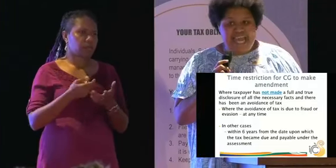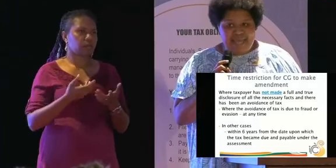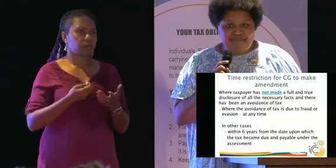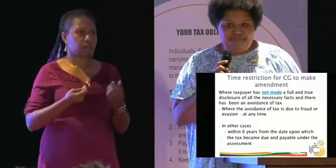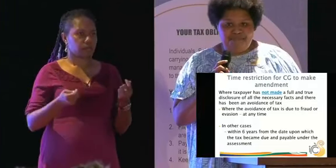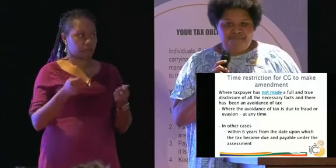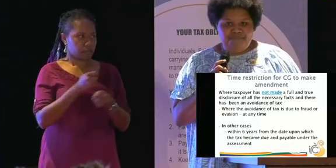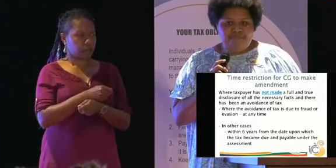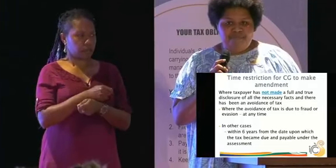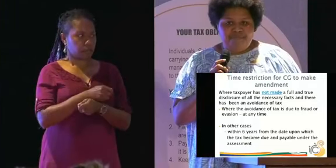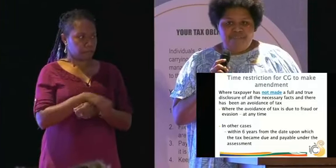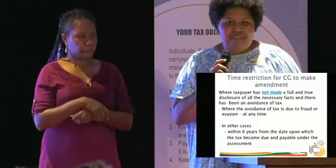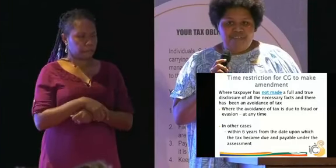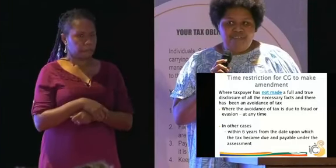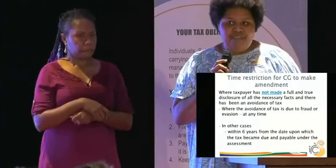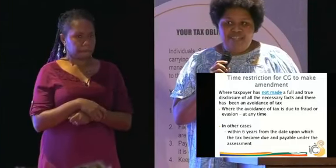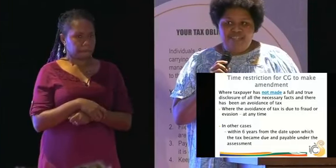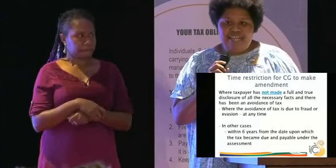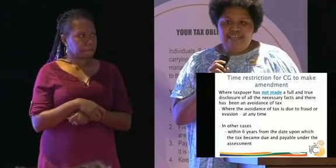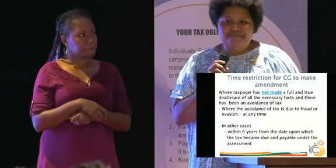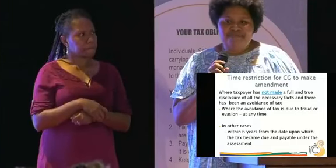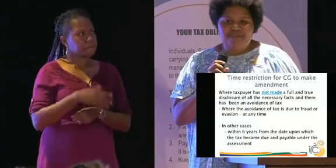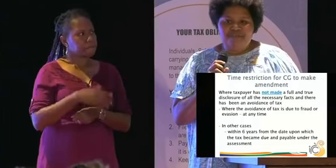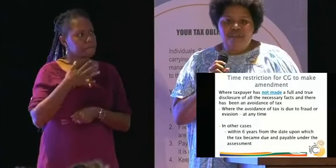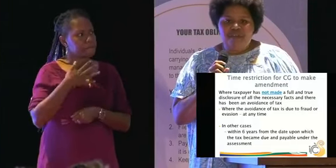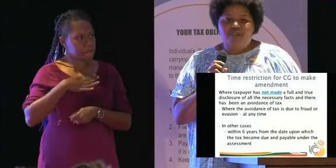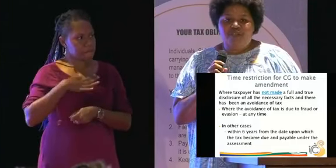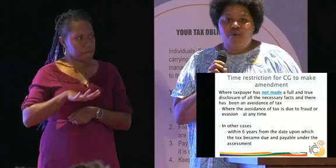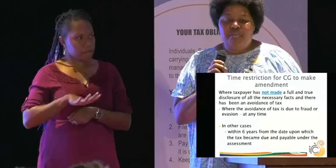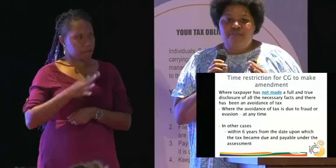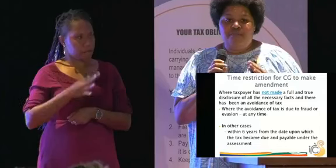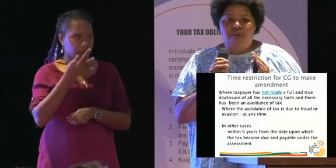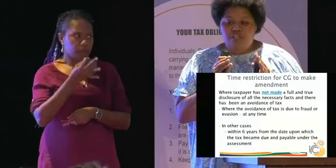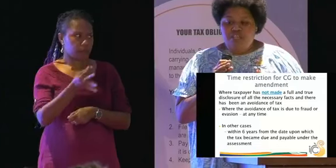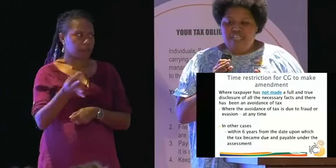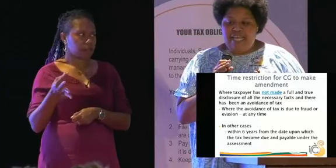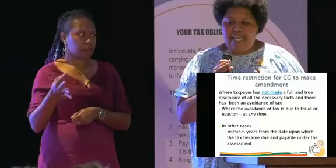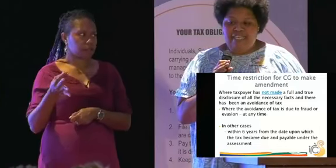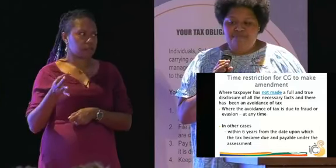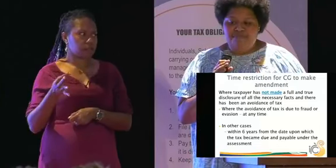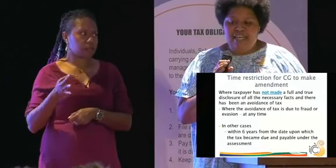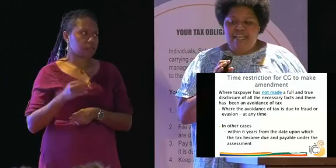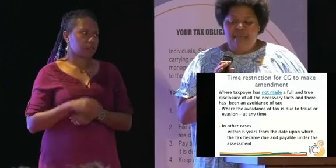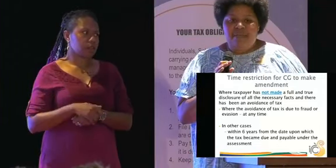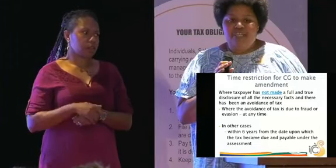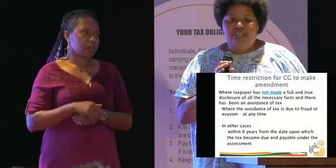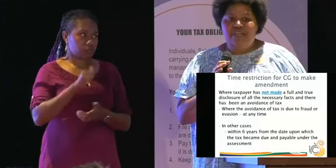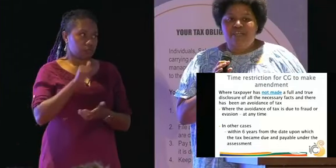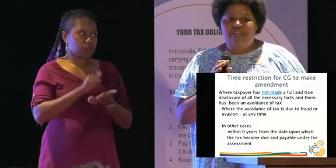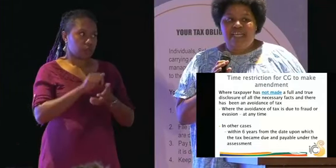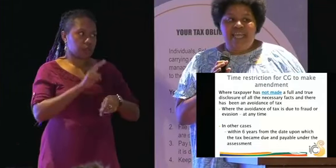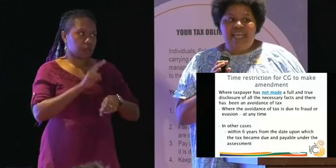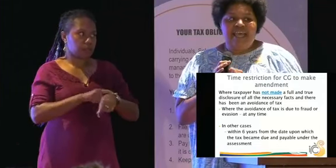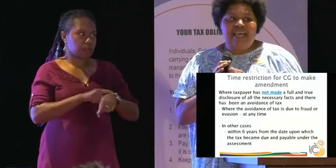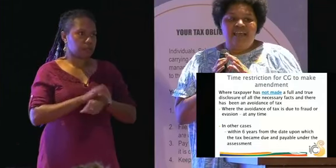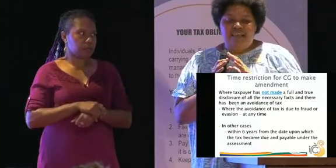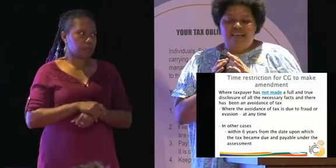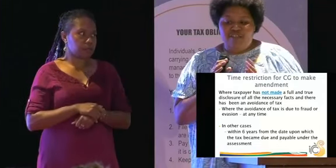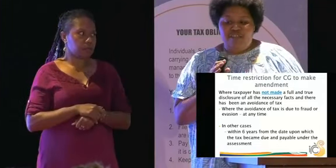any time. You got that? So if you're lodging the assessment, but you did not